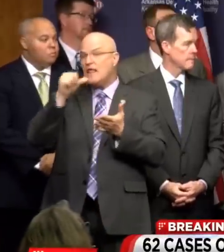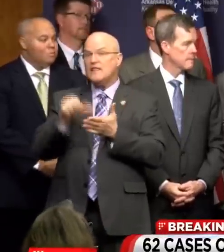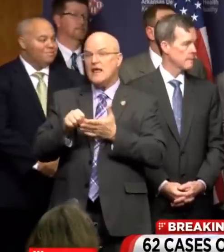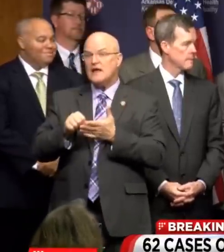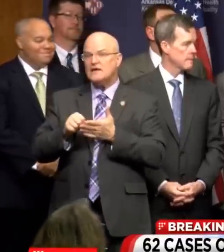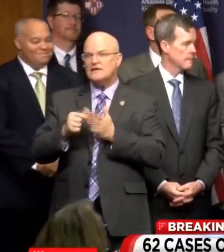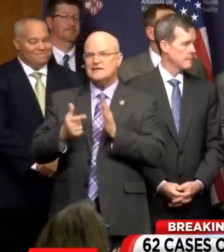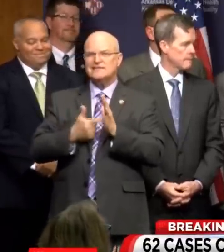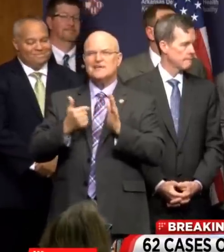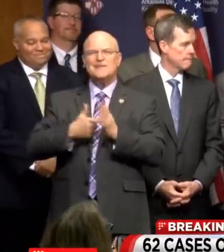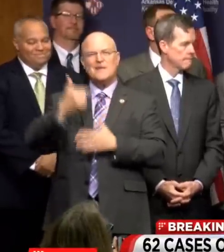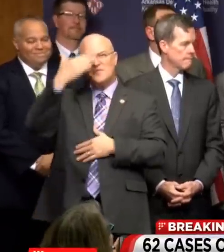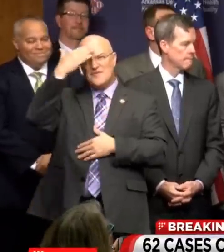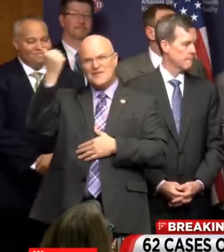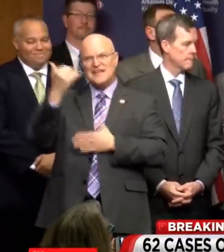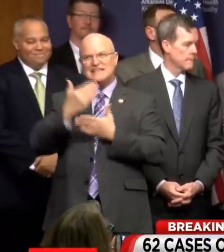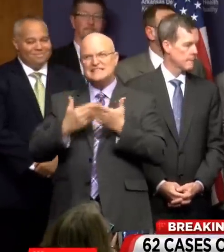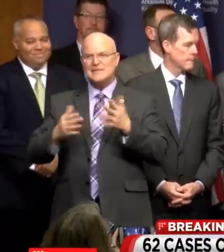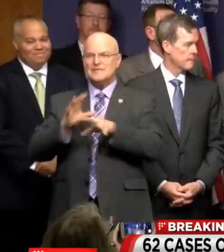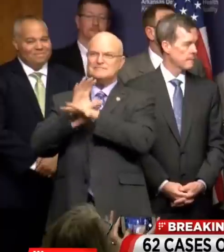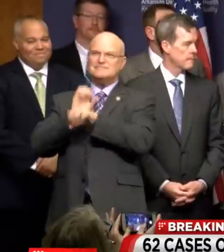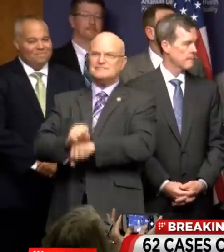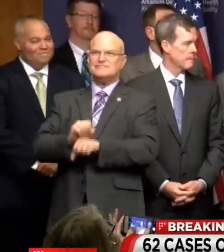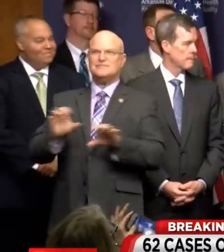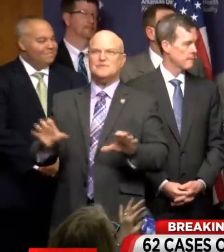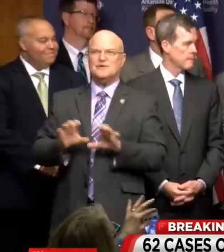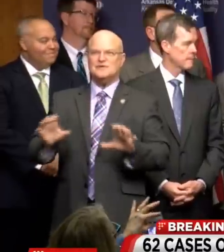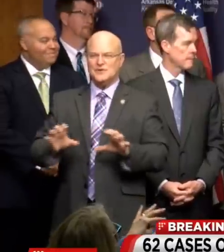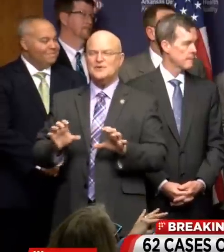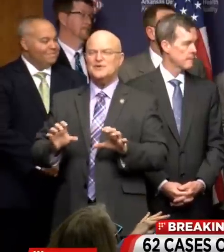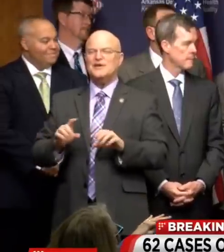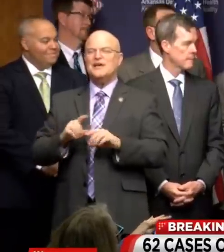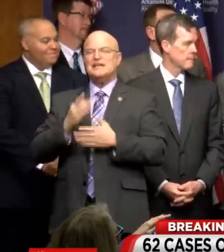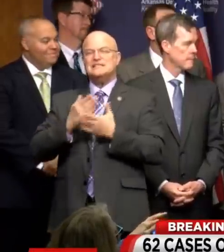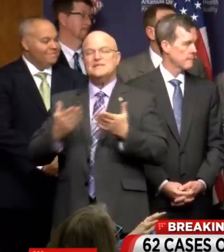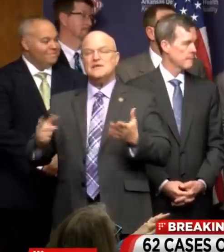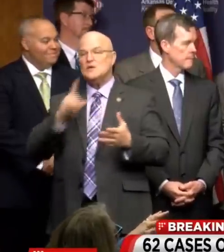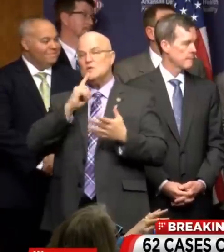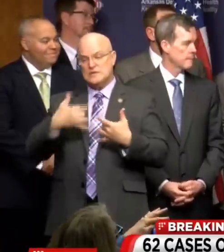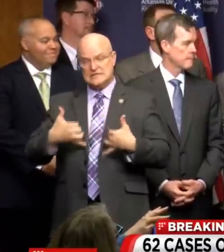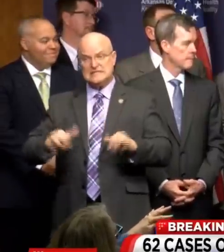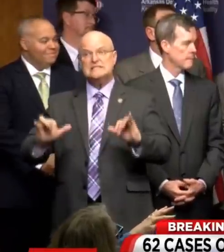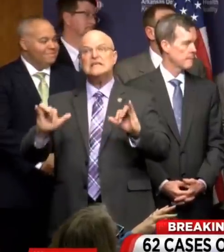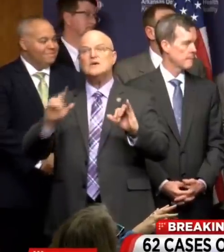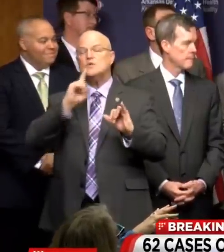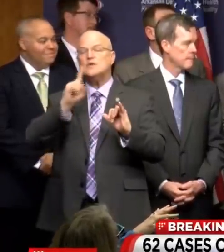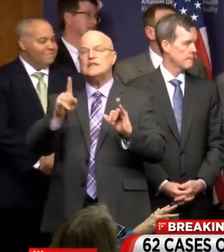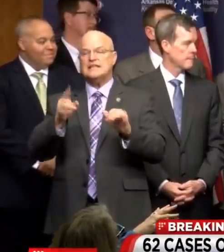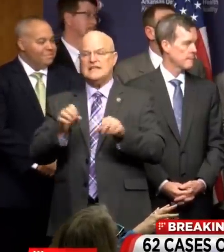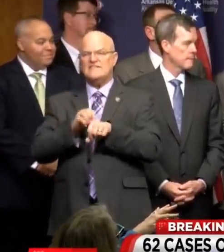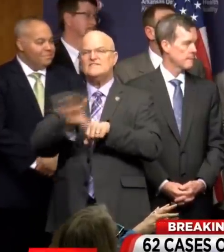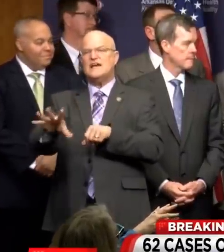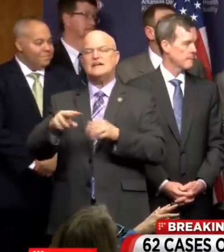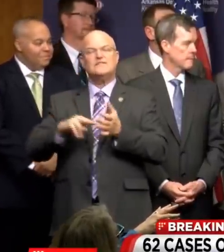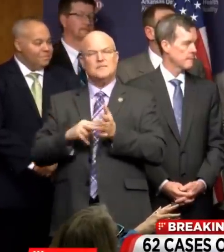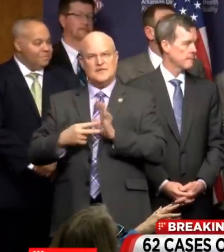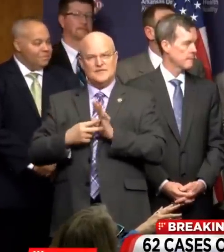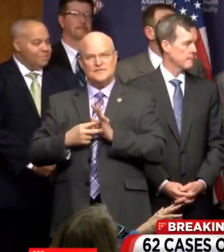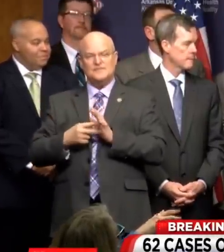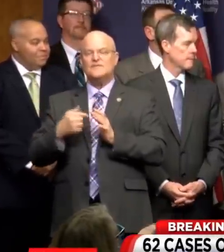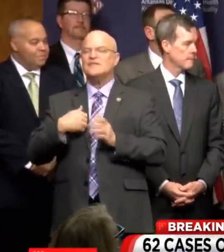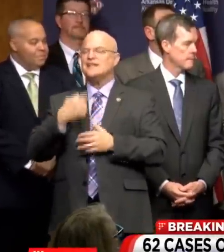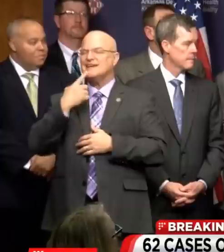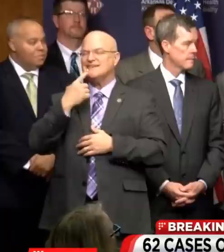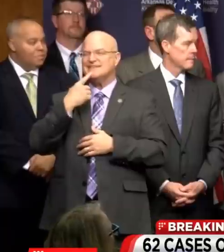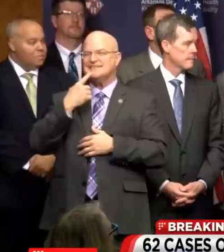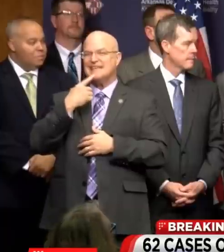know, sometimes we forget some of these things that we do socially. Some of those things are still really very effective and very meaningful. So I would just